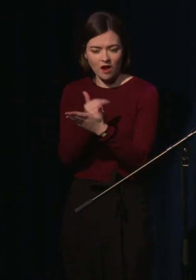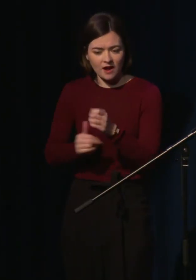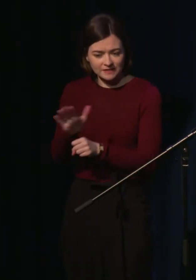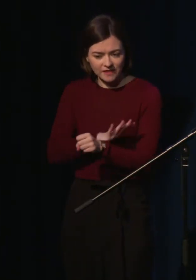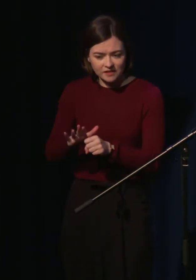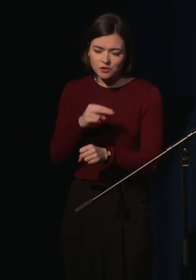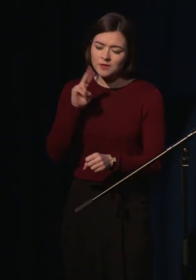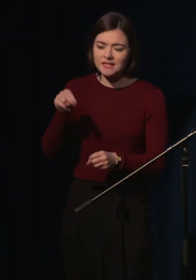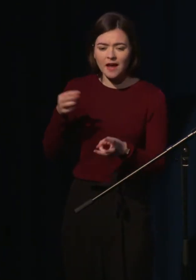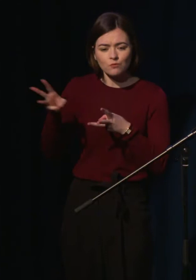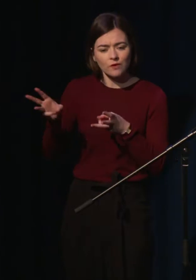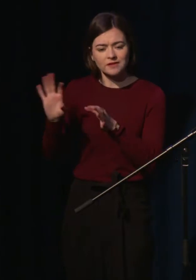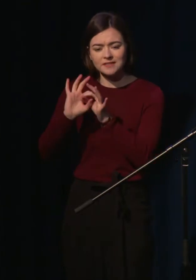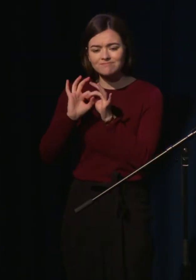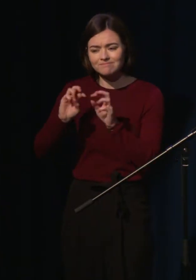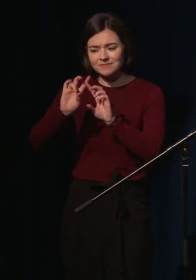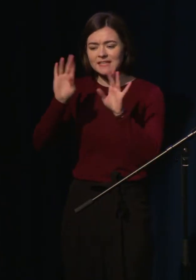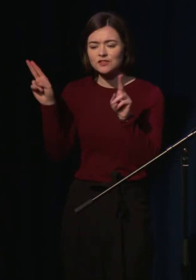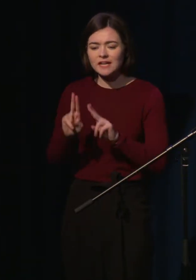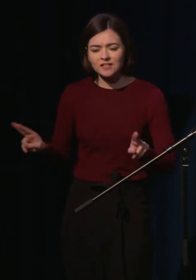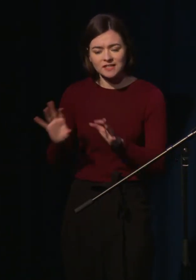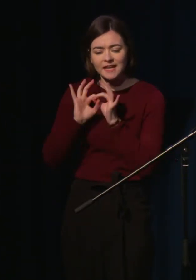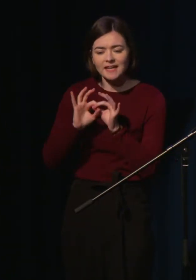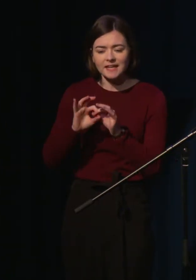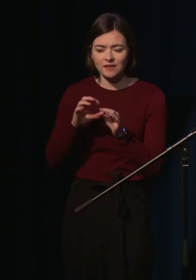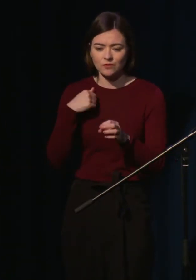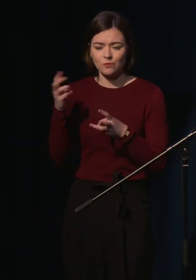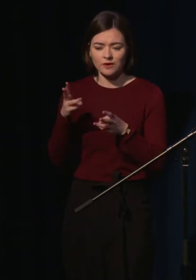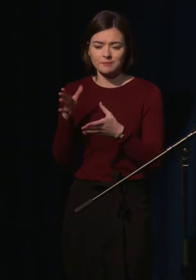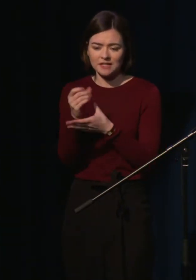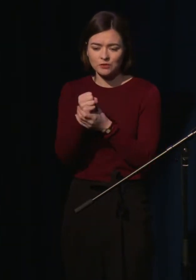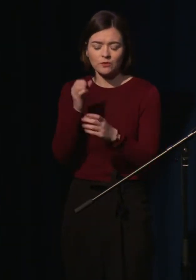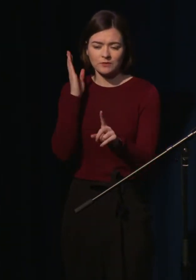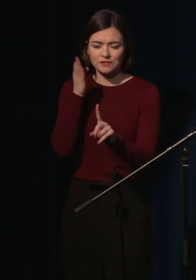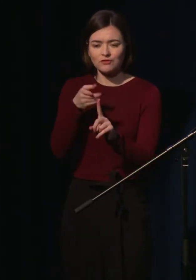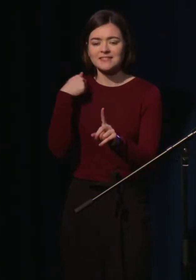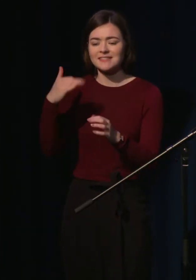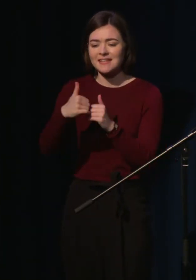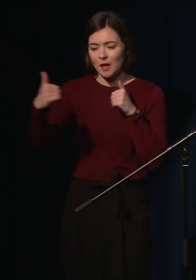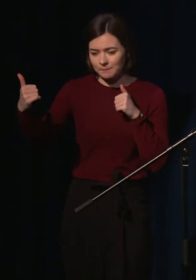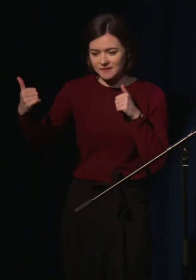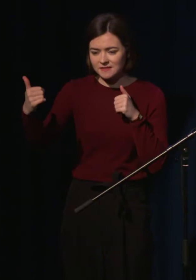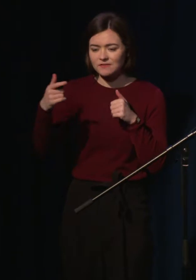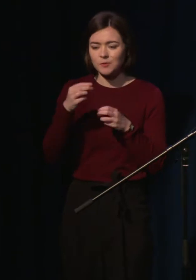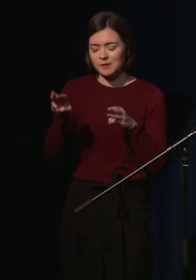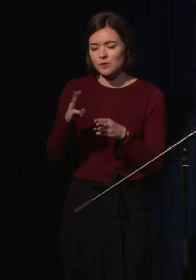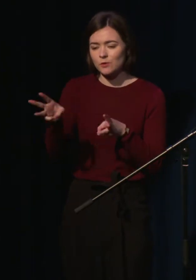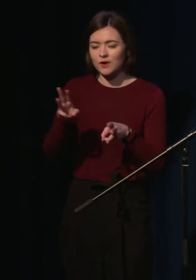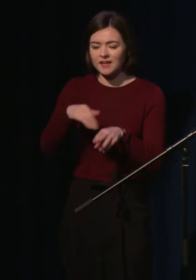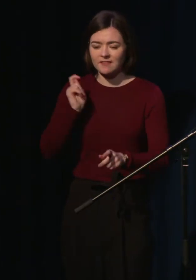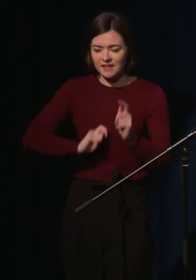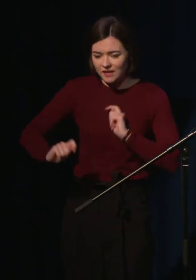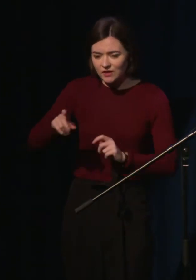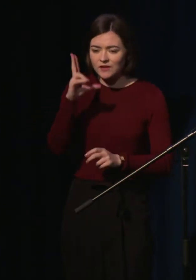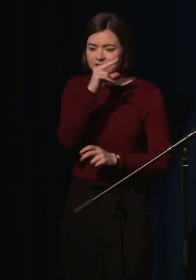the gaps and support for people who devote their lives to theatre. These include the areas of production, writing,